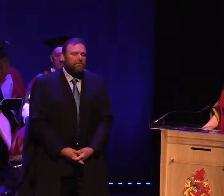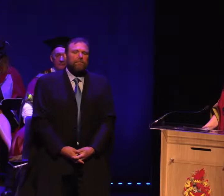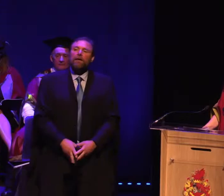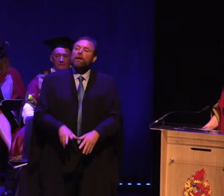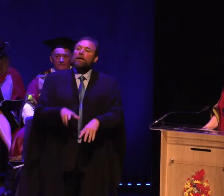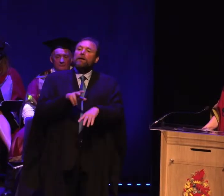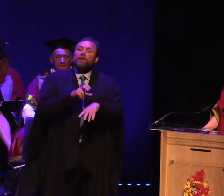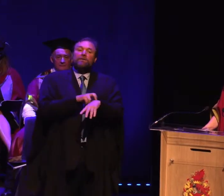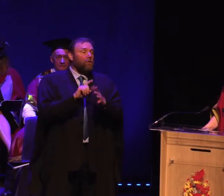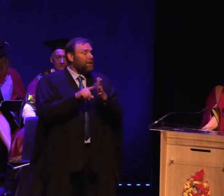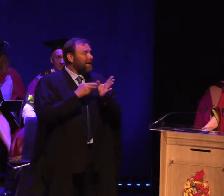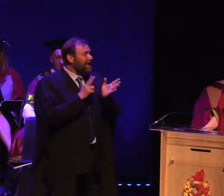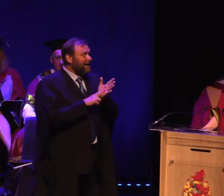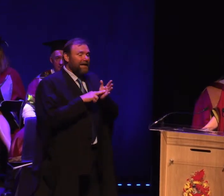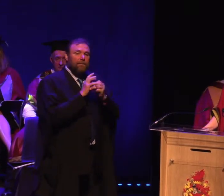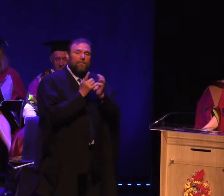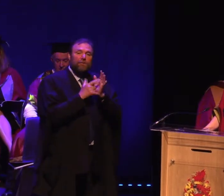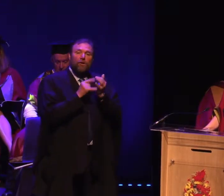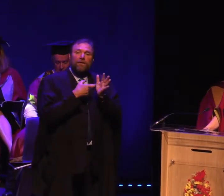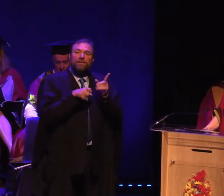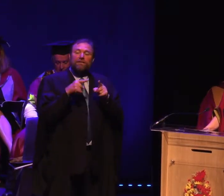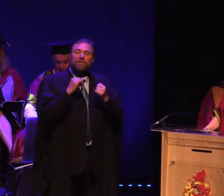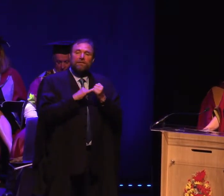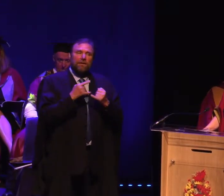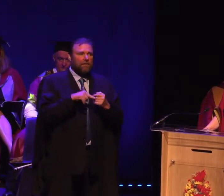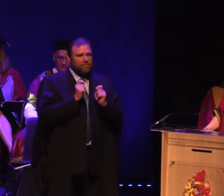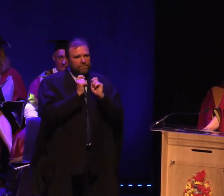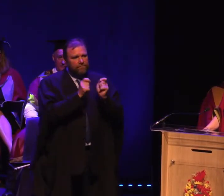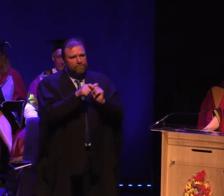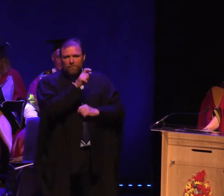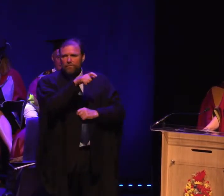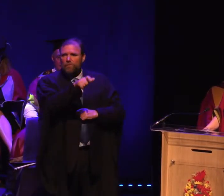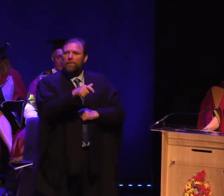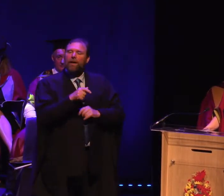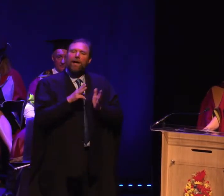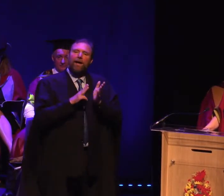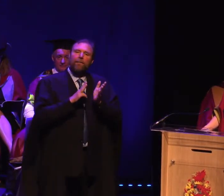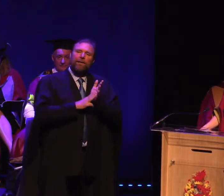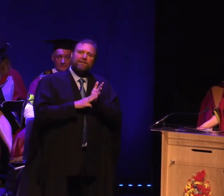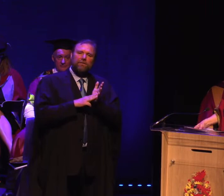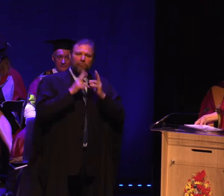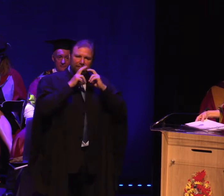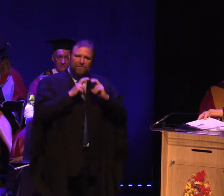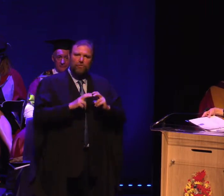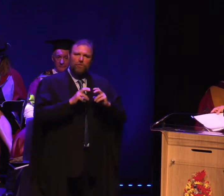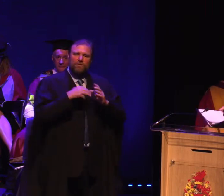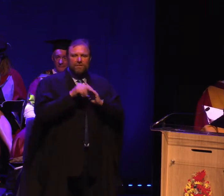Dr. Ian Bazodis will announce the students who have been awarded Master of Research Psychology.